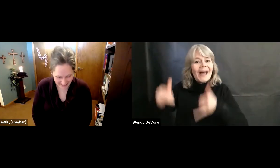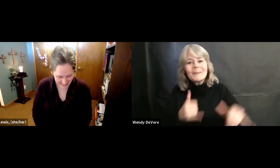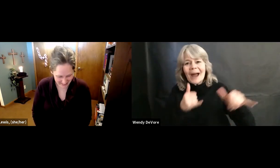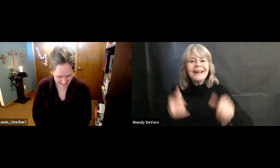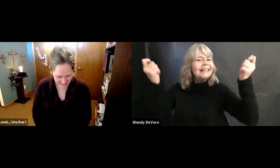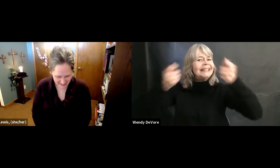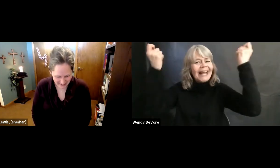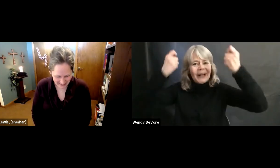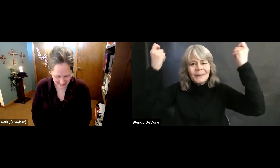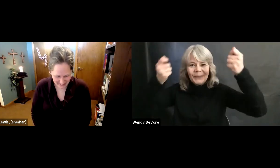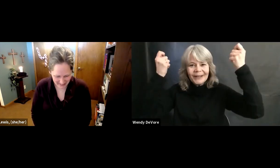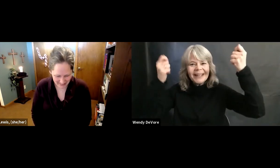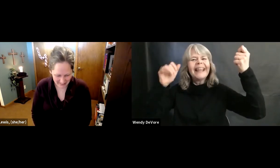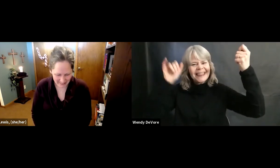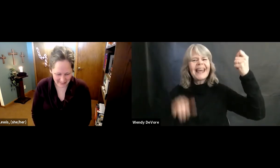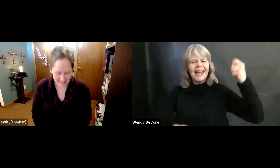celebrate.